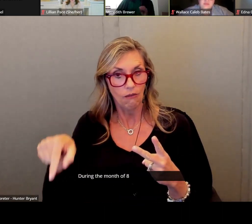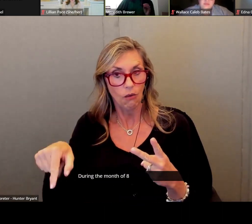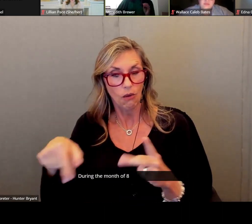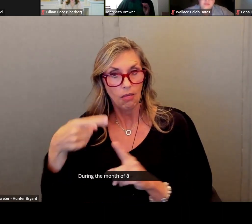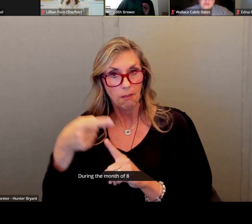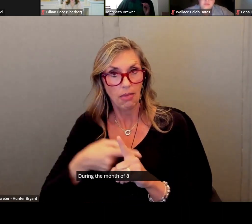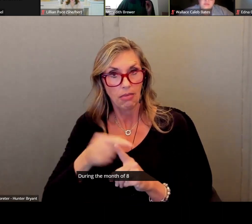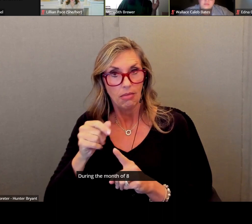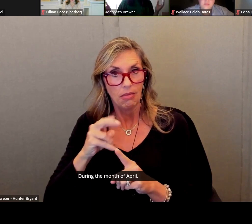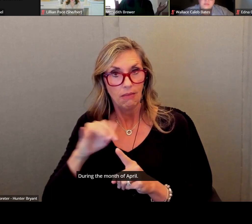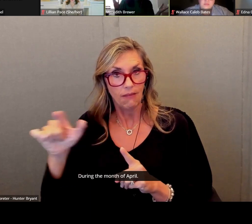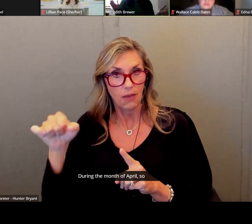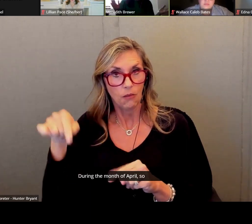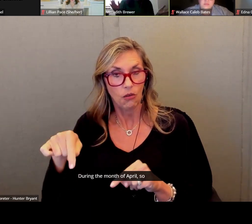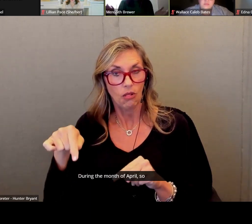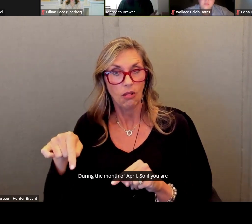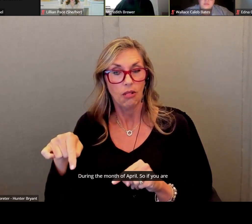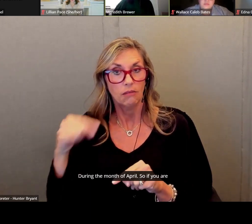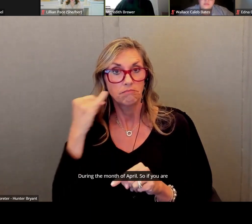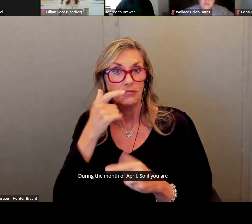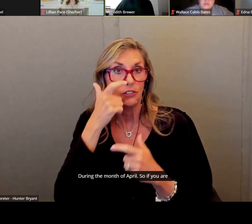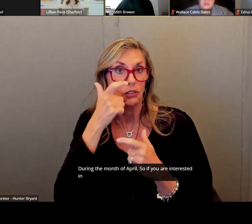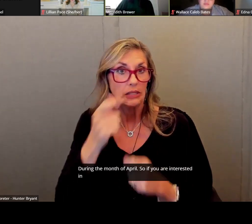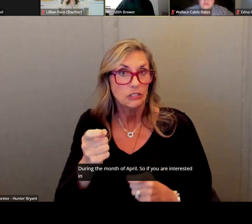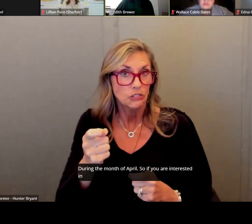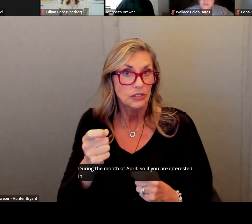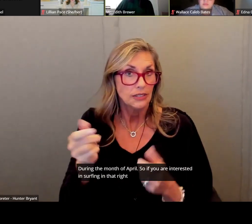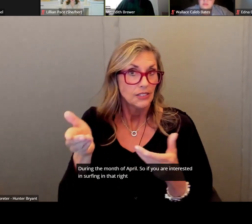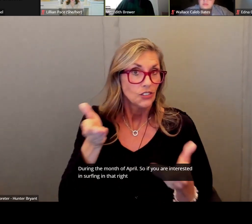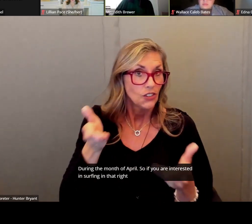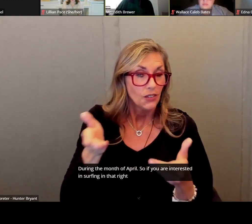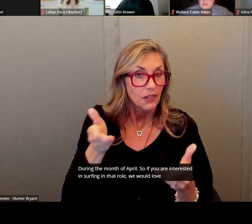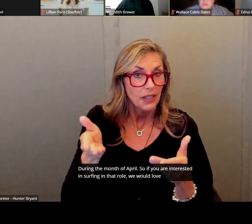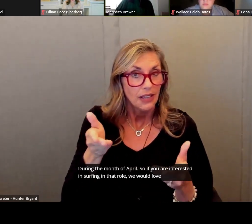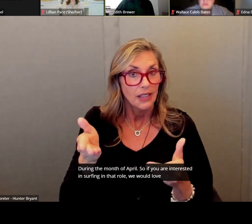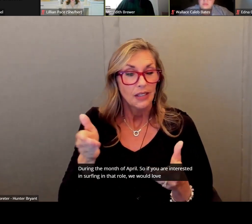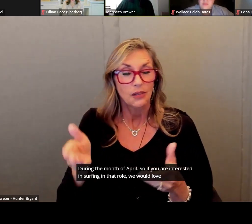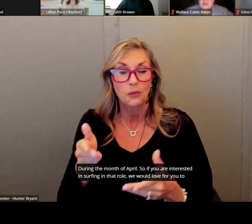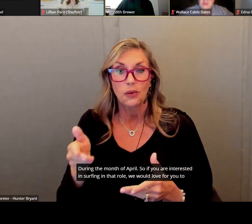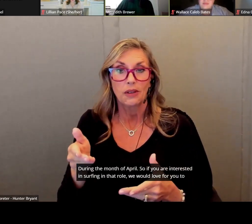So if you are interested in serving in that role, we would love for you to